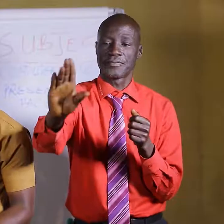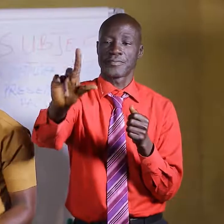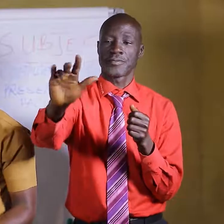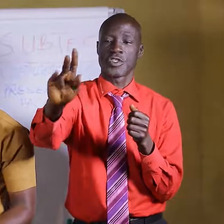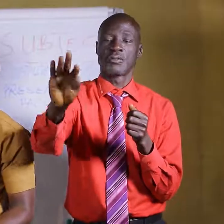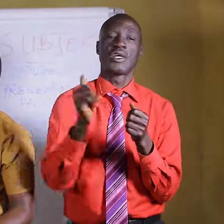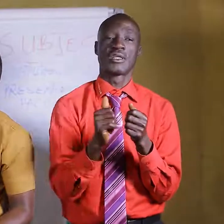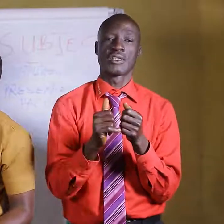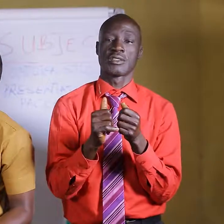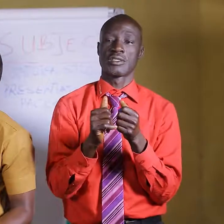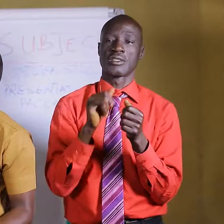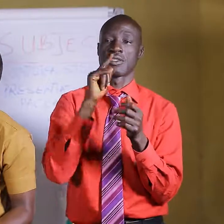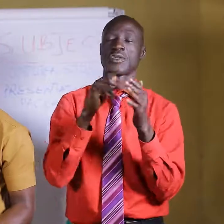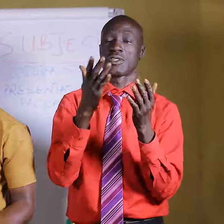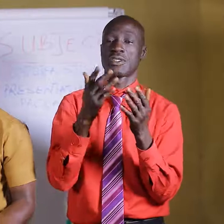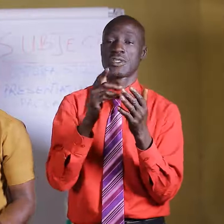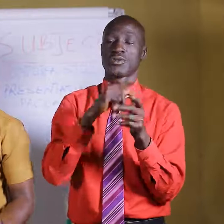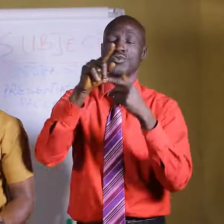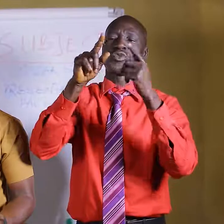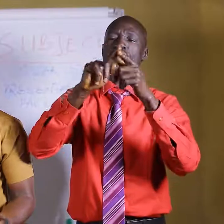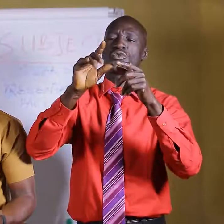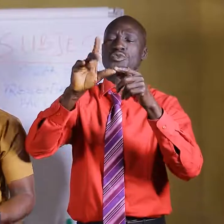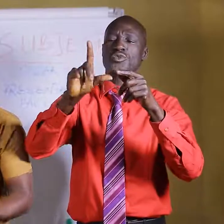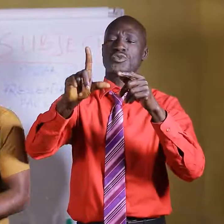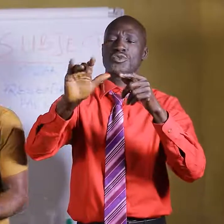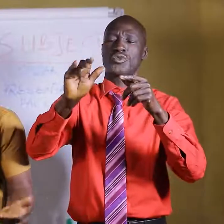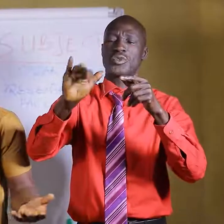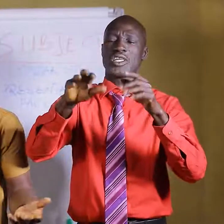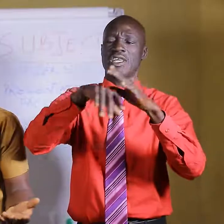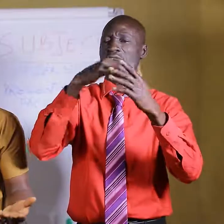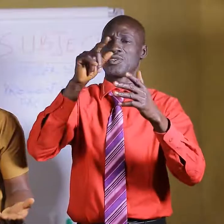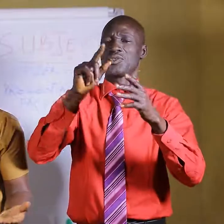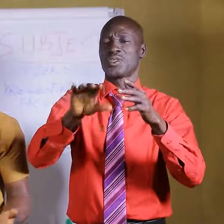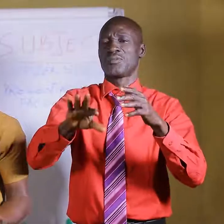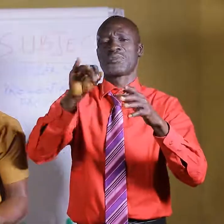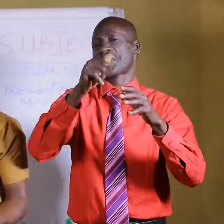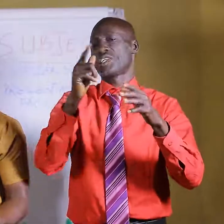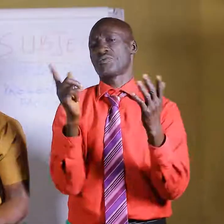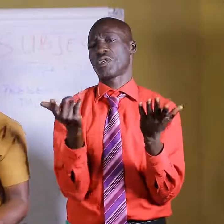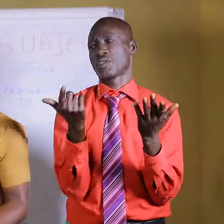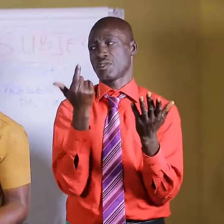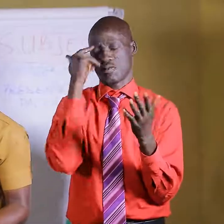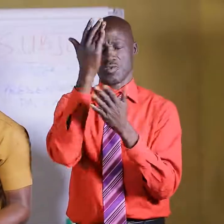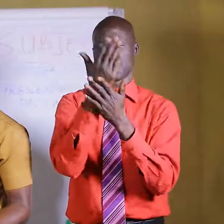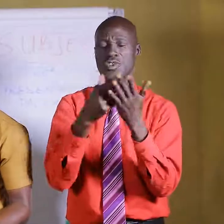you can go to your layout format to pick any form of layout. For some